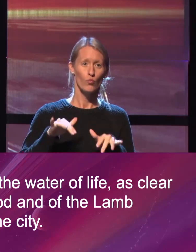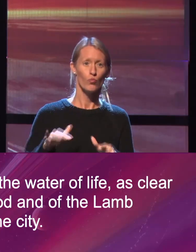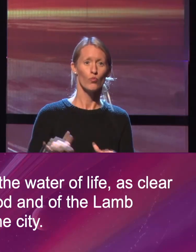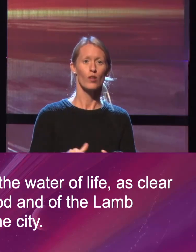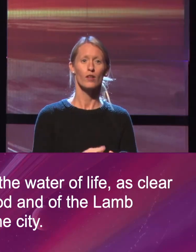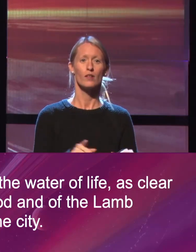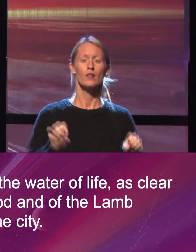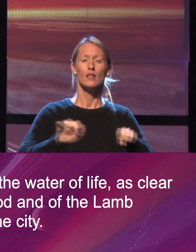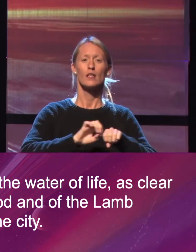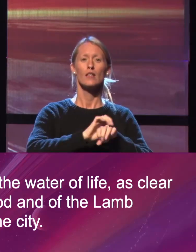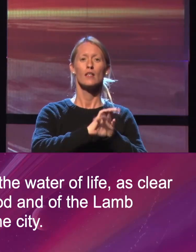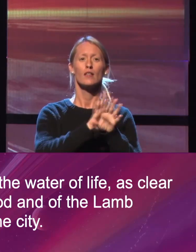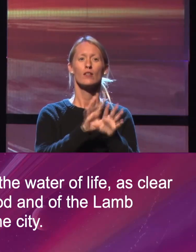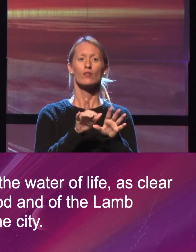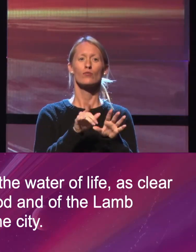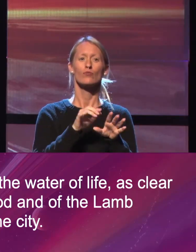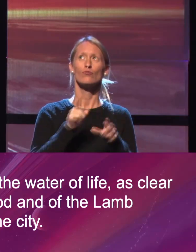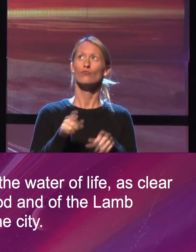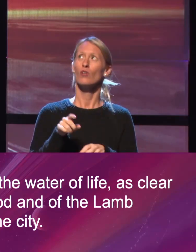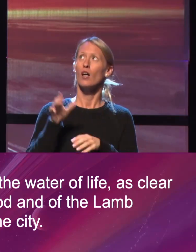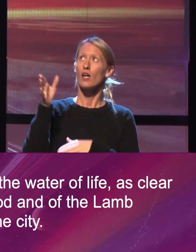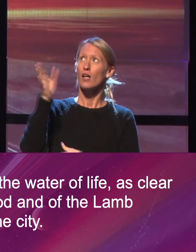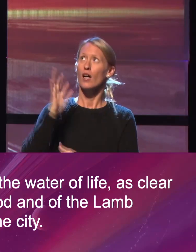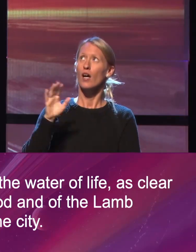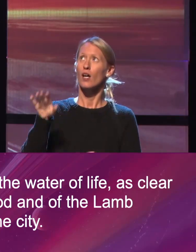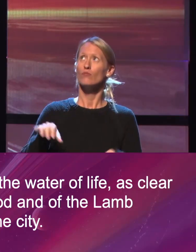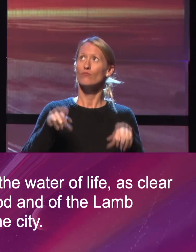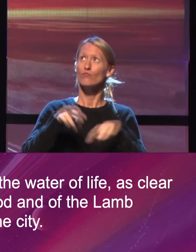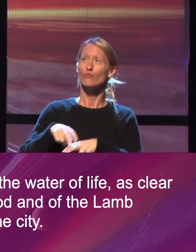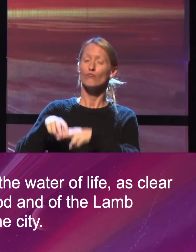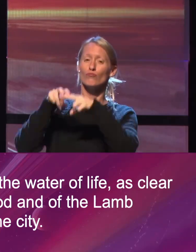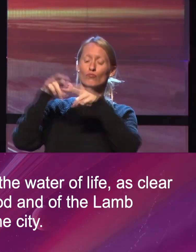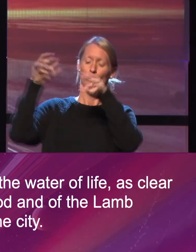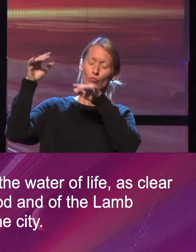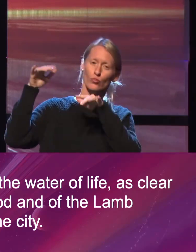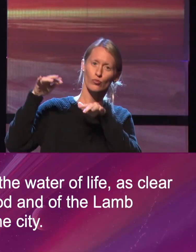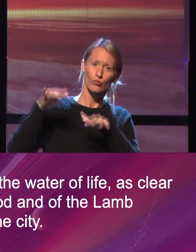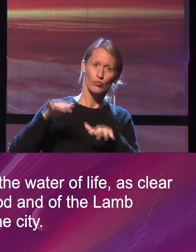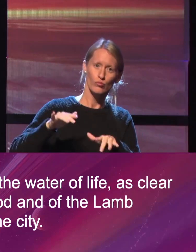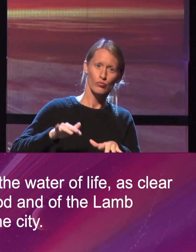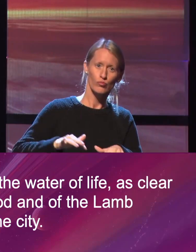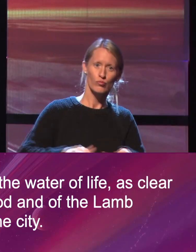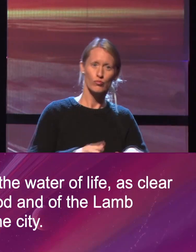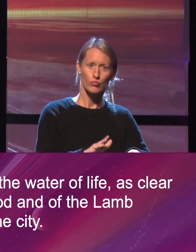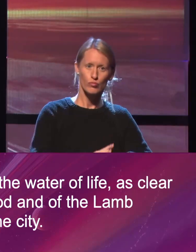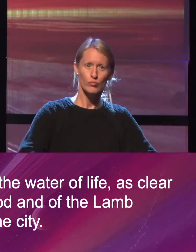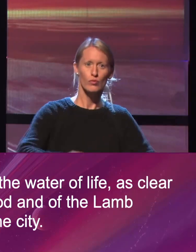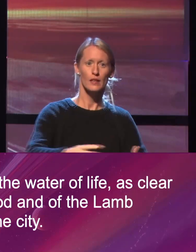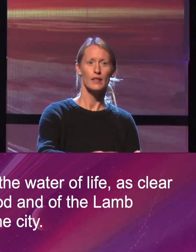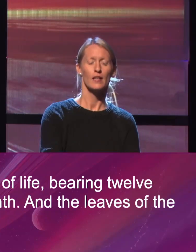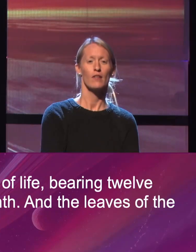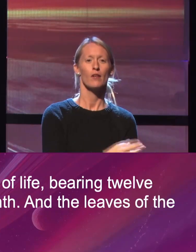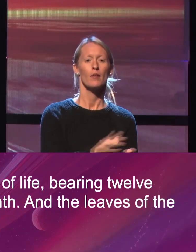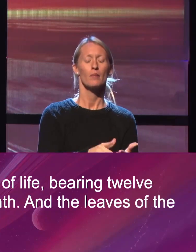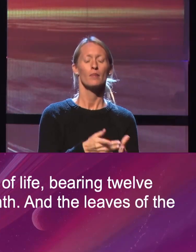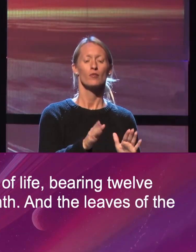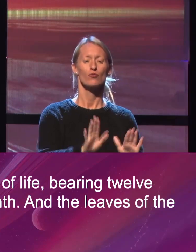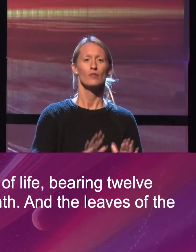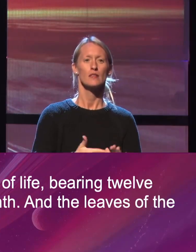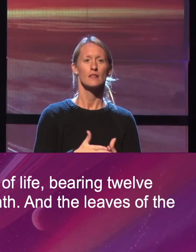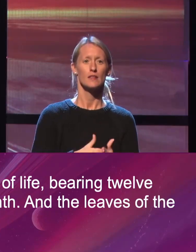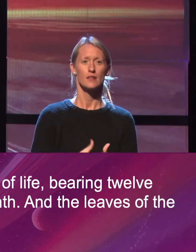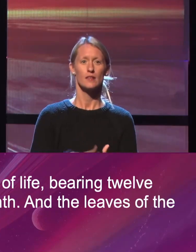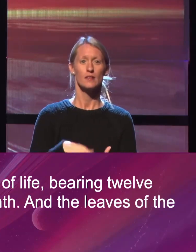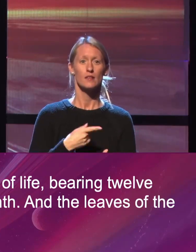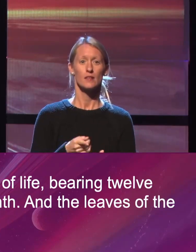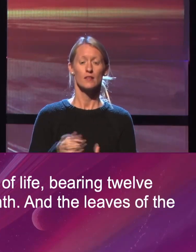crystal, flowing from the throne of God and the Lamb down the middle of the great street of the city. And on each side of the river